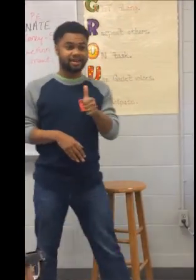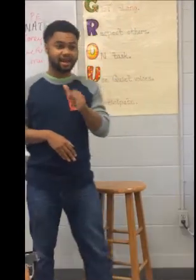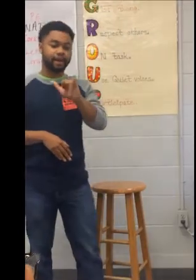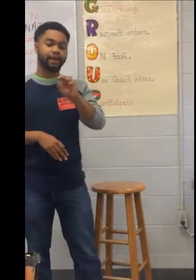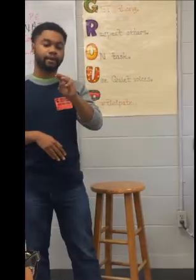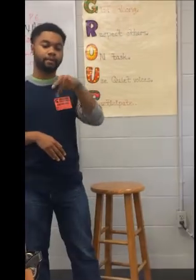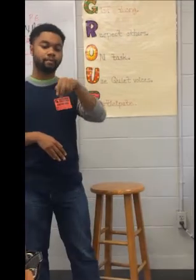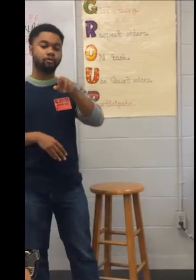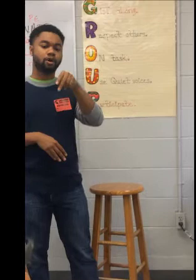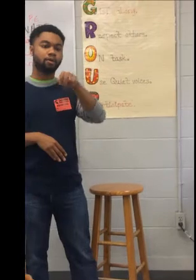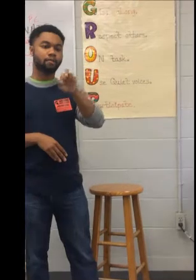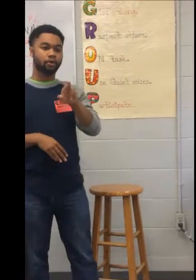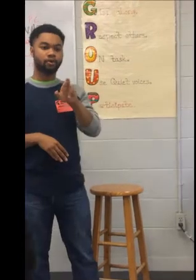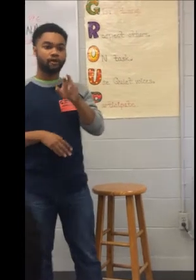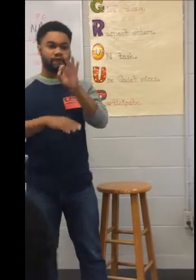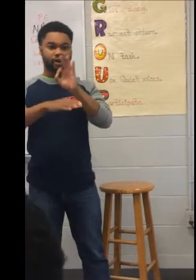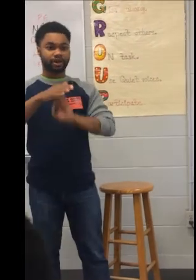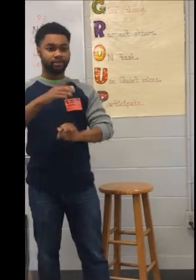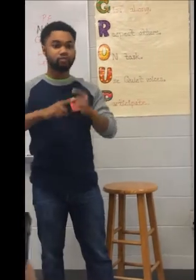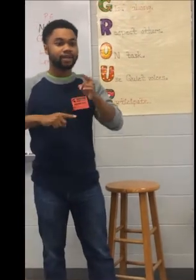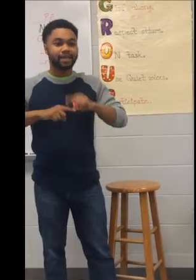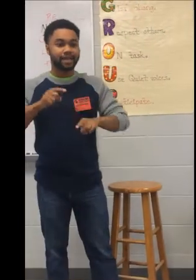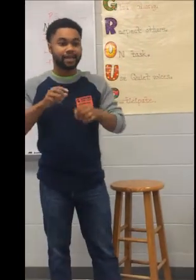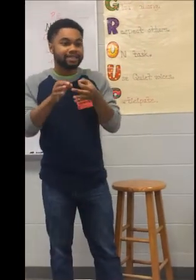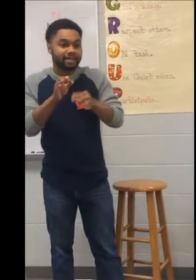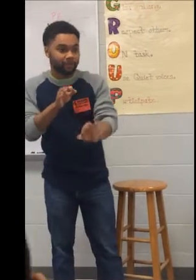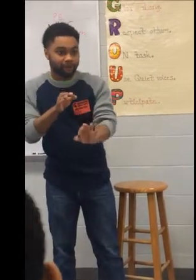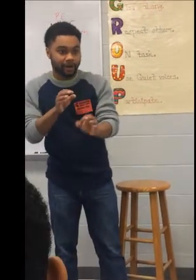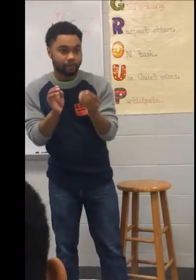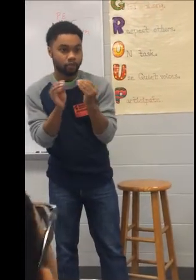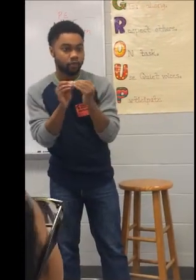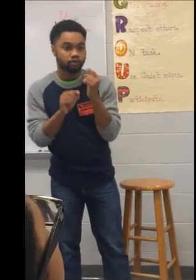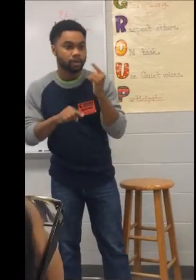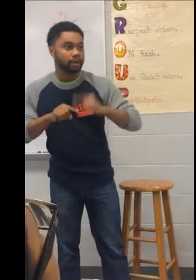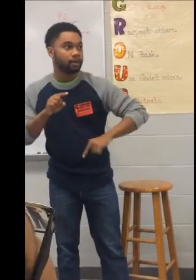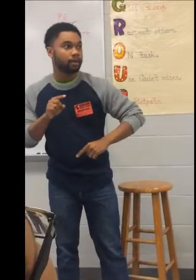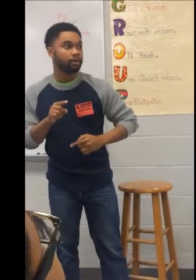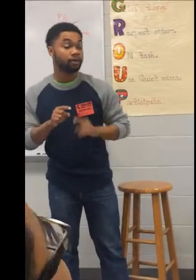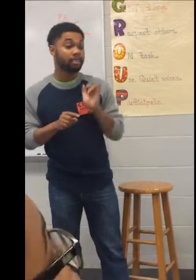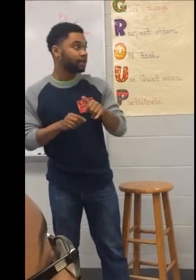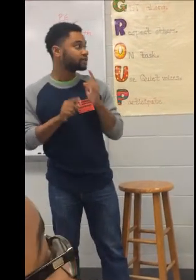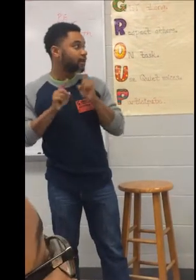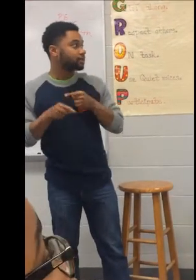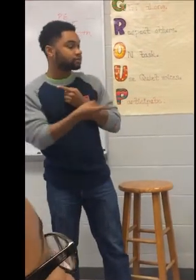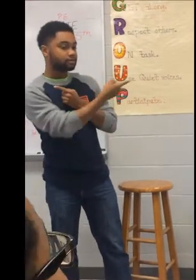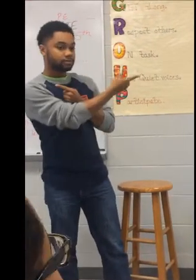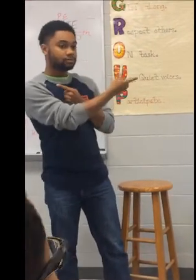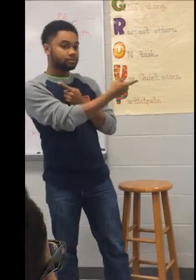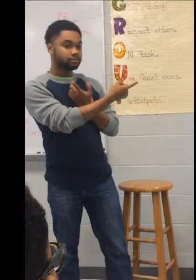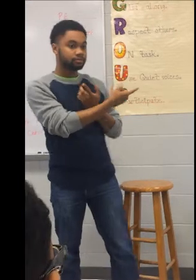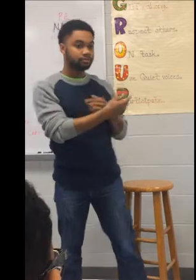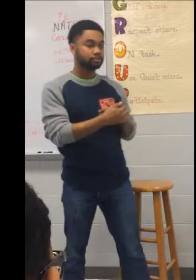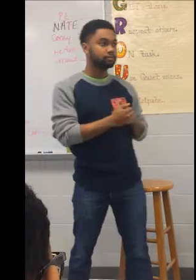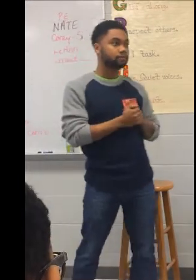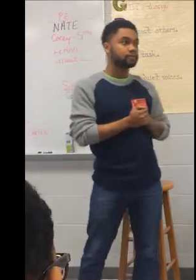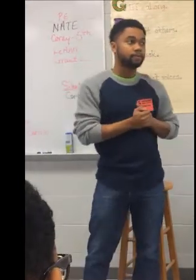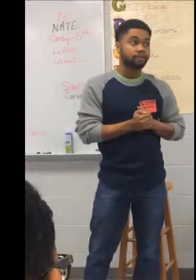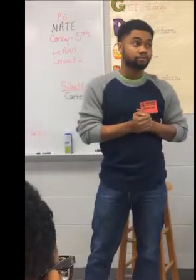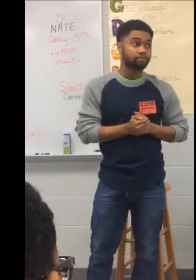be simplified? No. That is the answer. Are you seeing the mistakes you